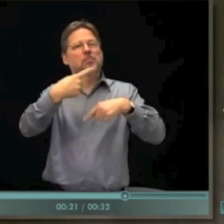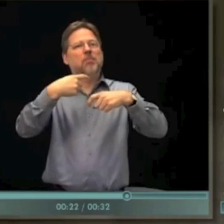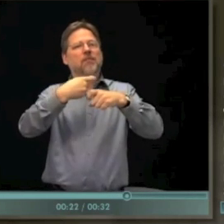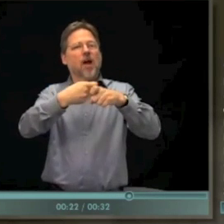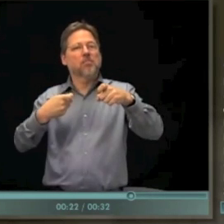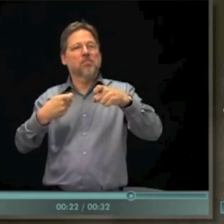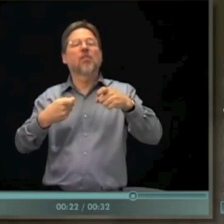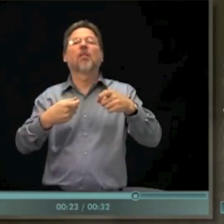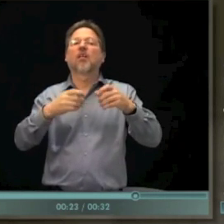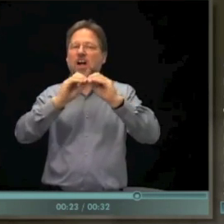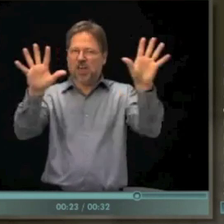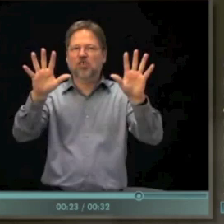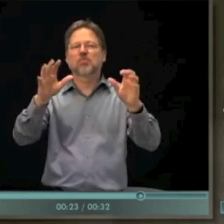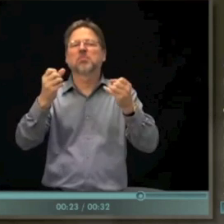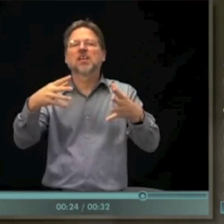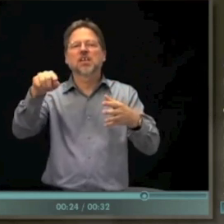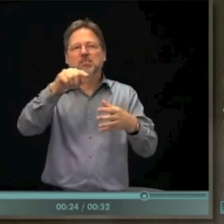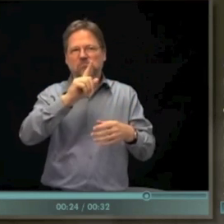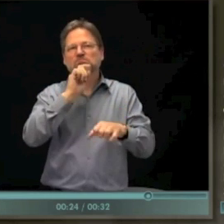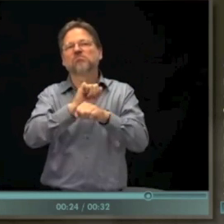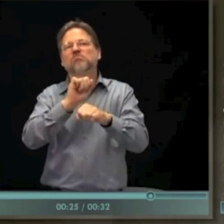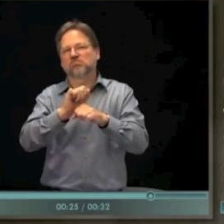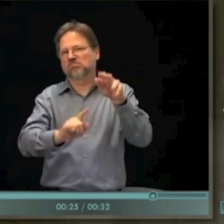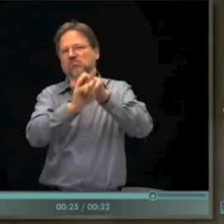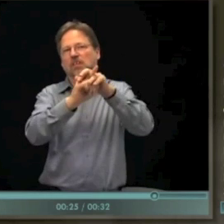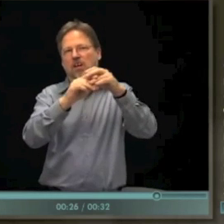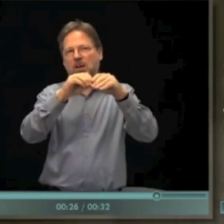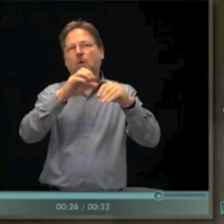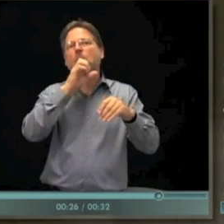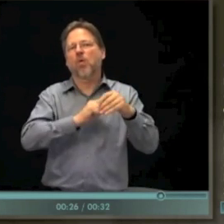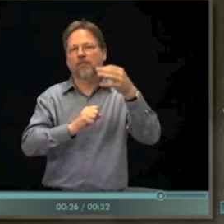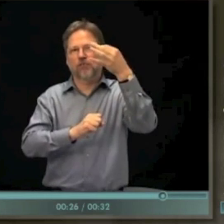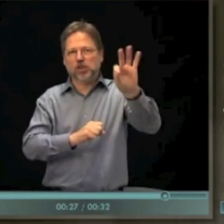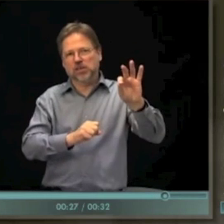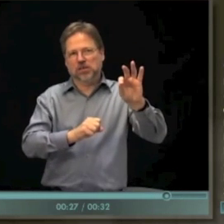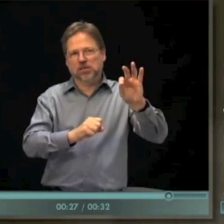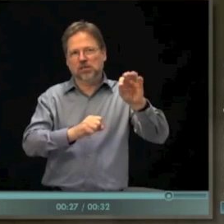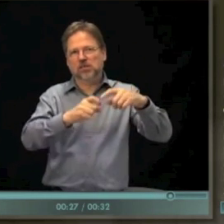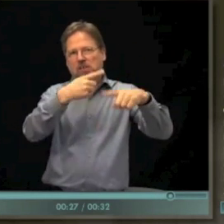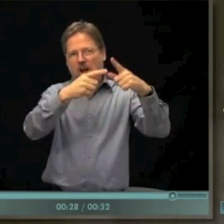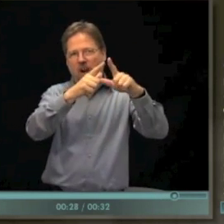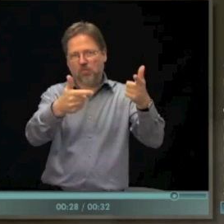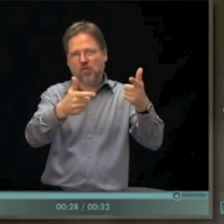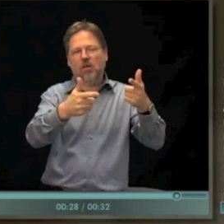shown that etymology can actually help us find where various signs come from.